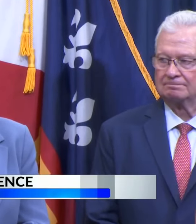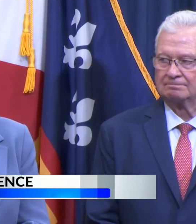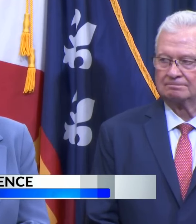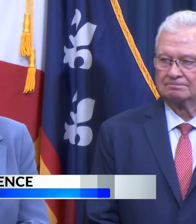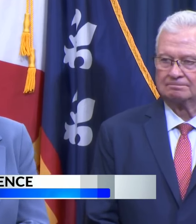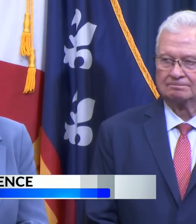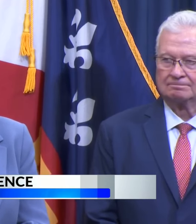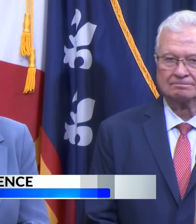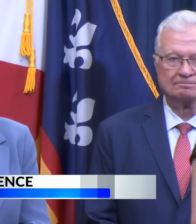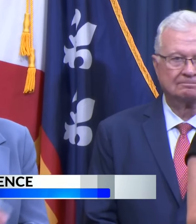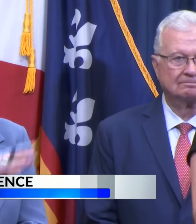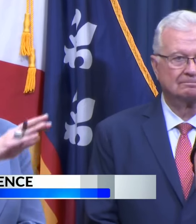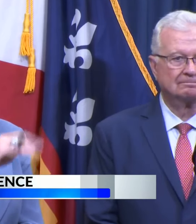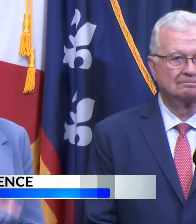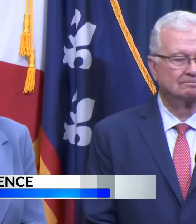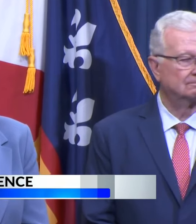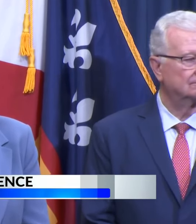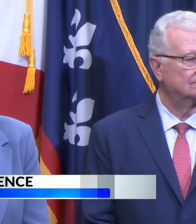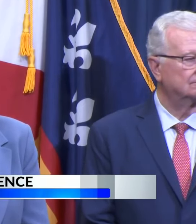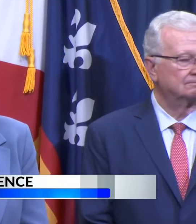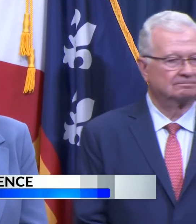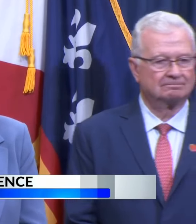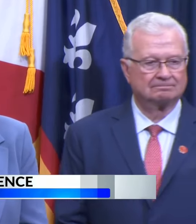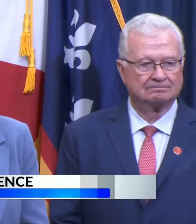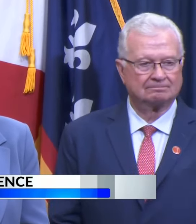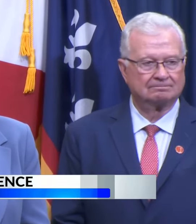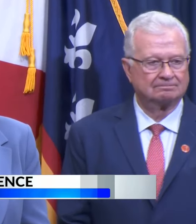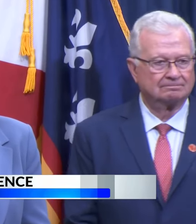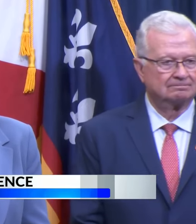if there are any. Yes.